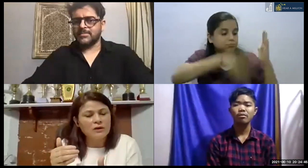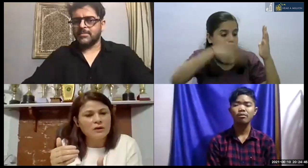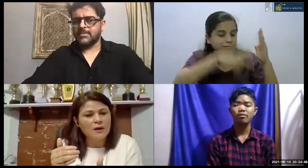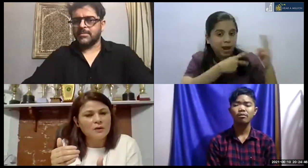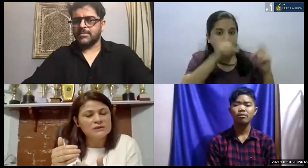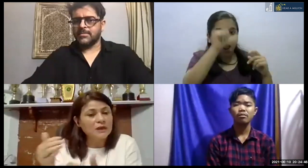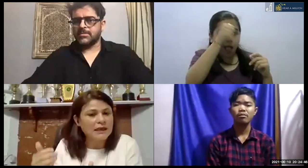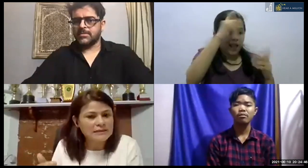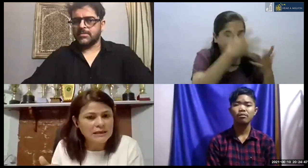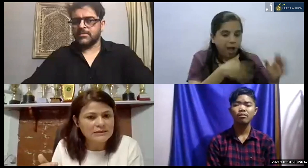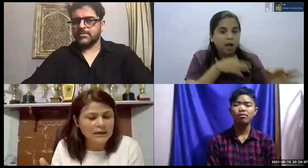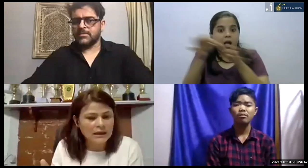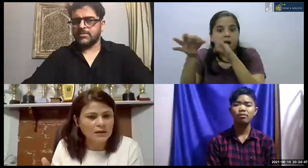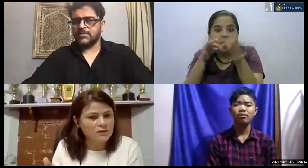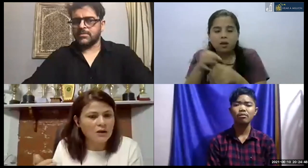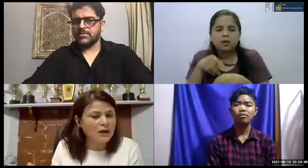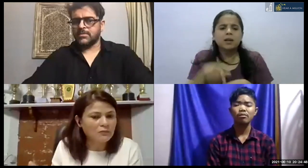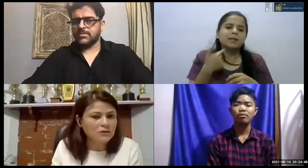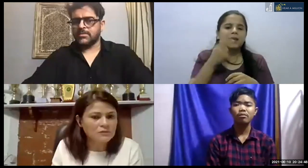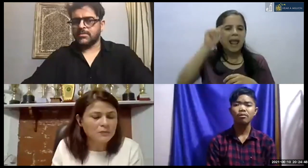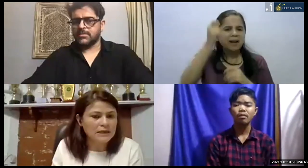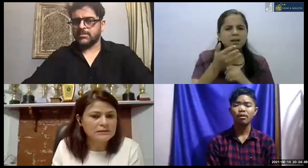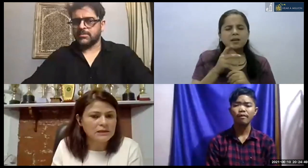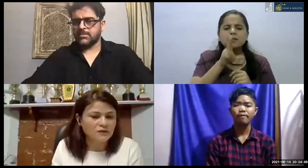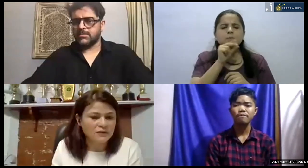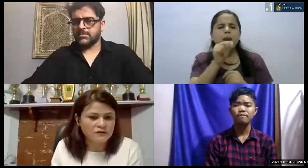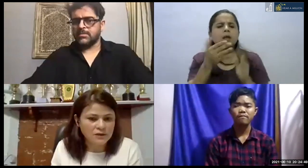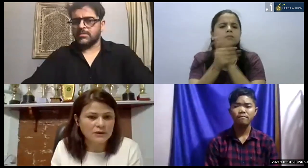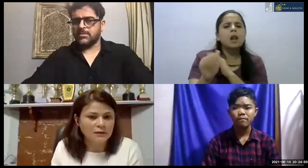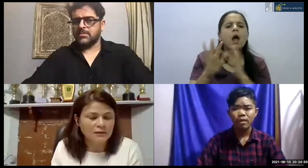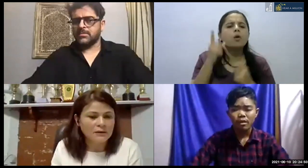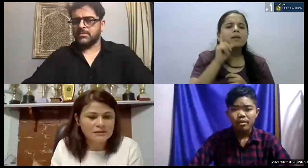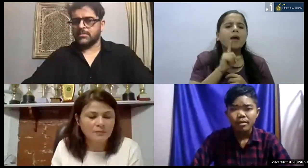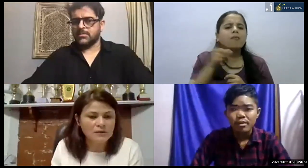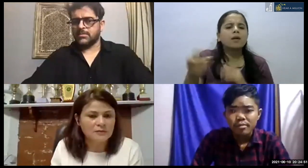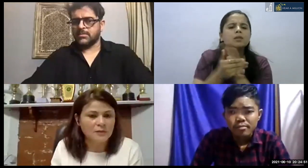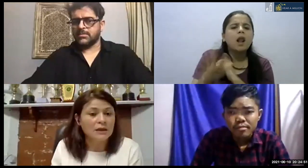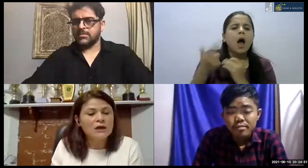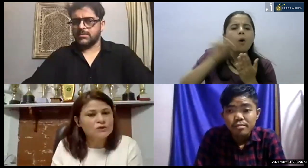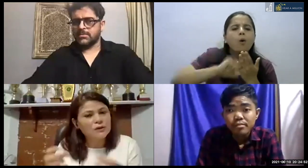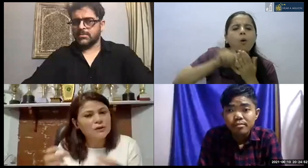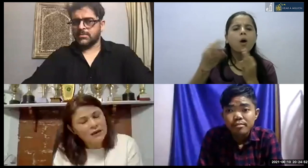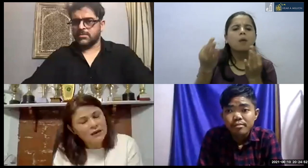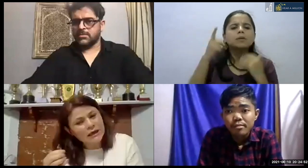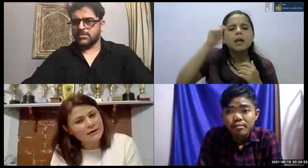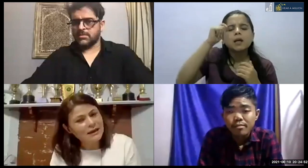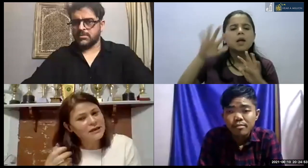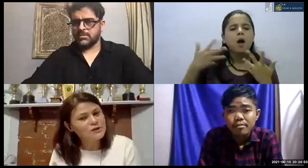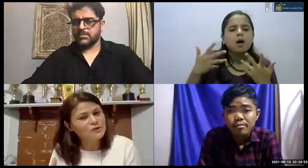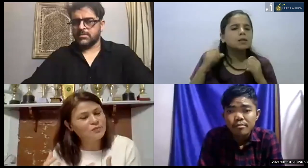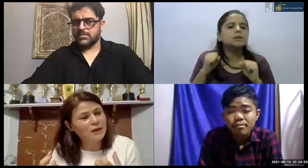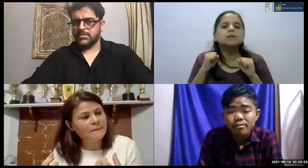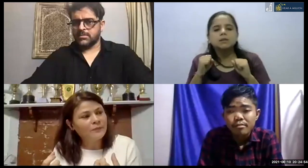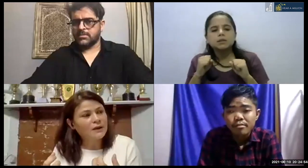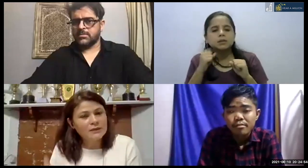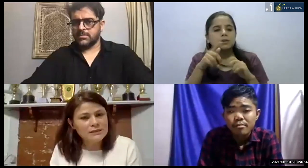we talk about speaking skills in English, how can we do speaking skills for deaf children? It's impossible. So even e-content needs